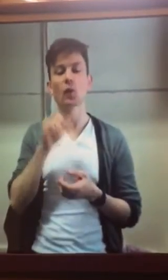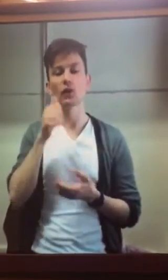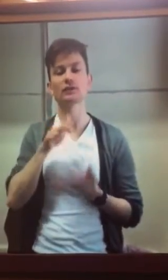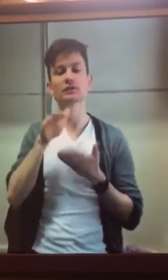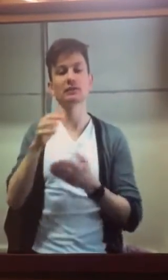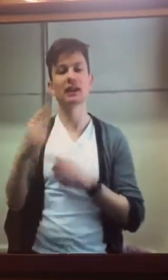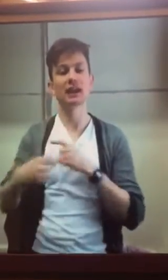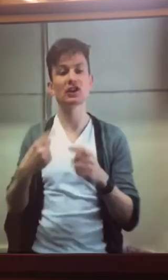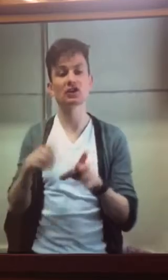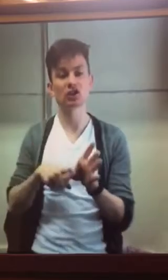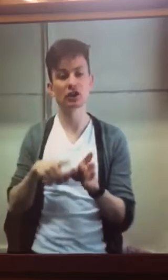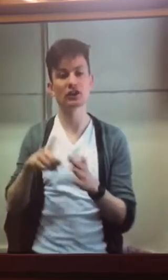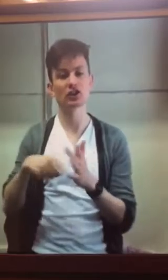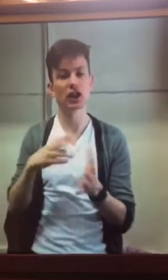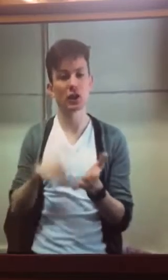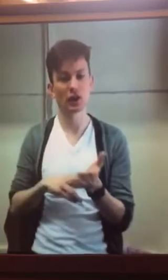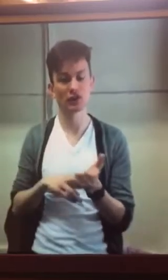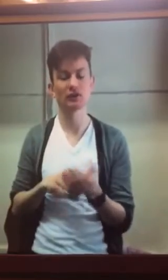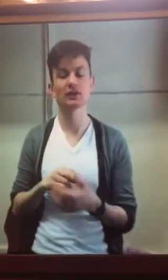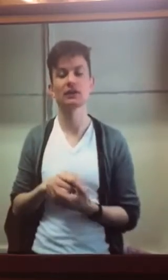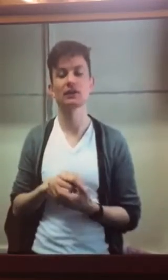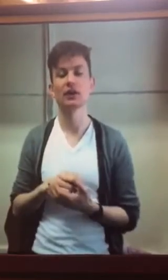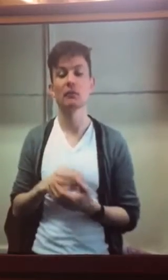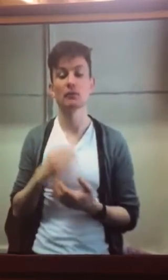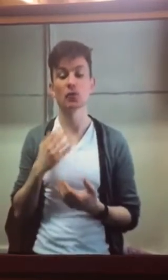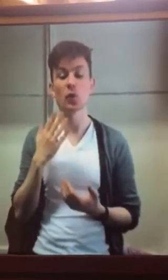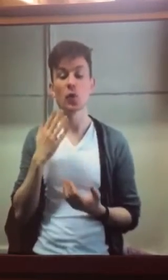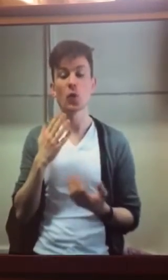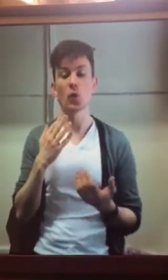So I'm currently writing my PhD and I'll hand that in next year in January.